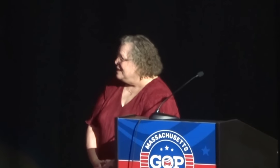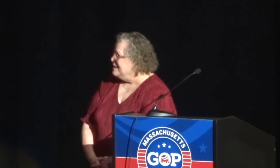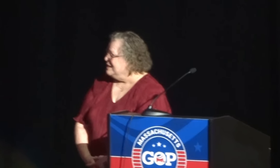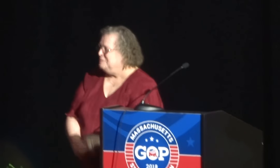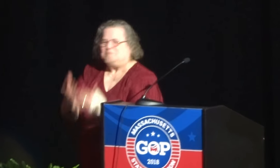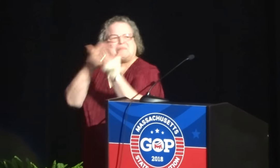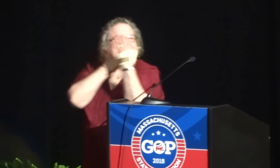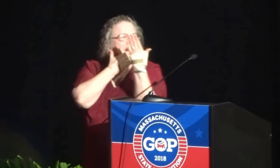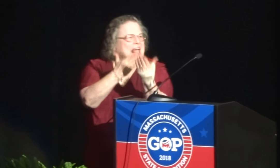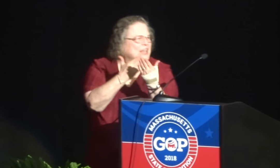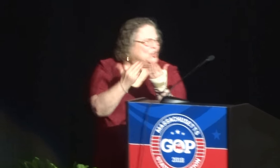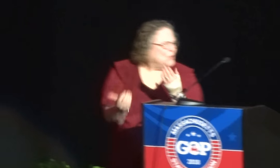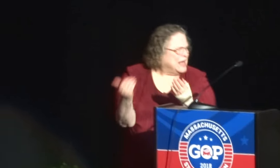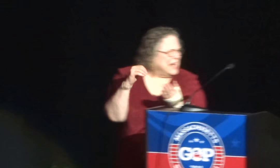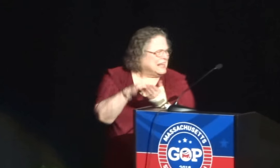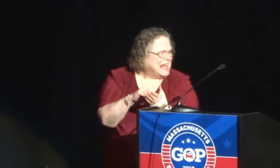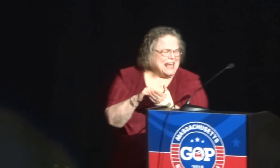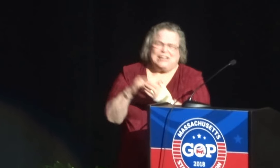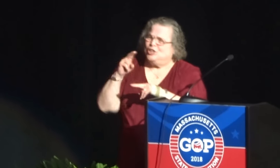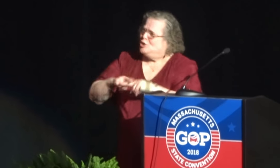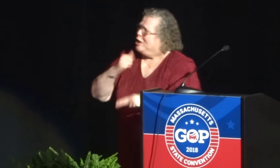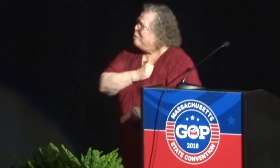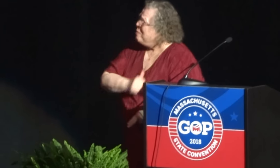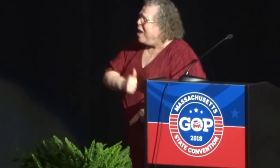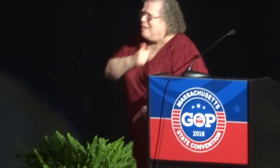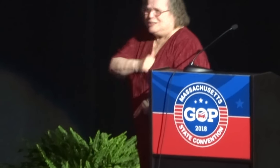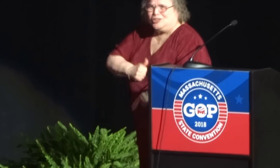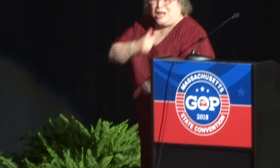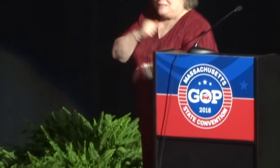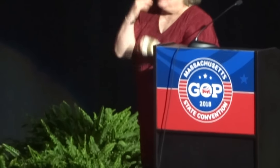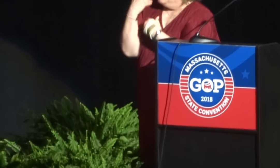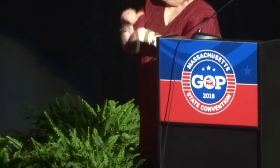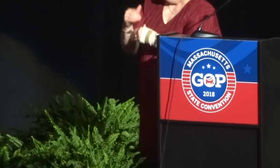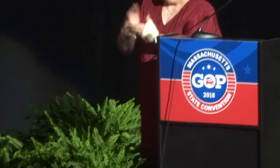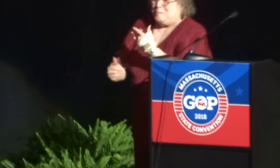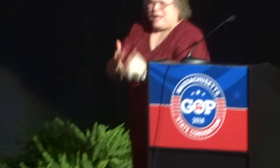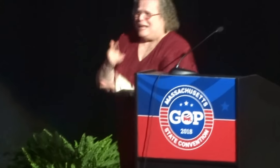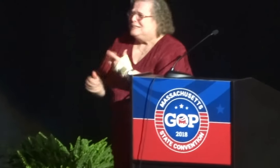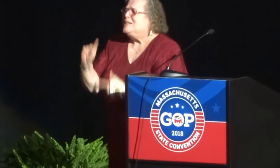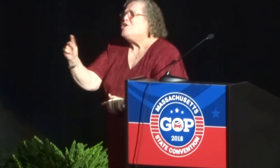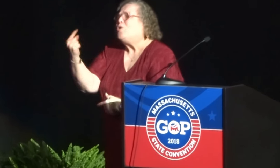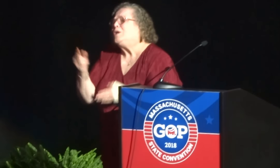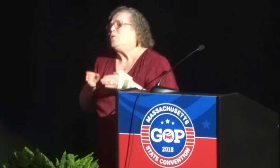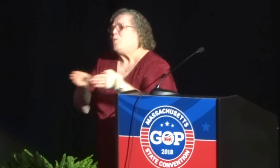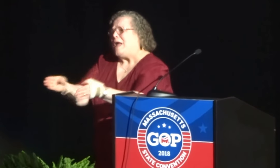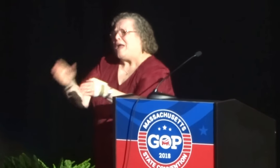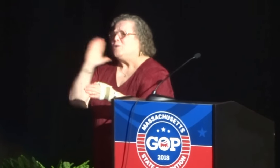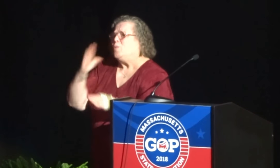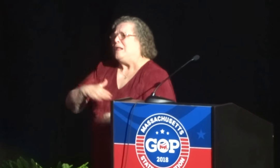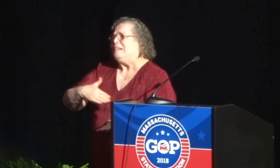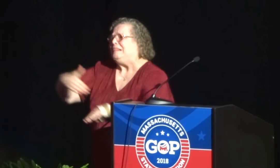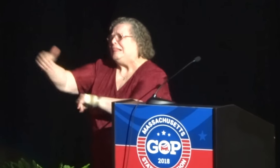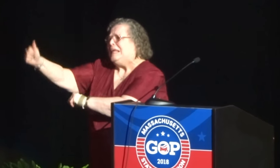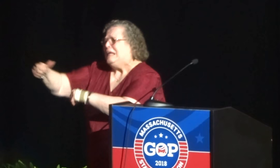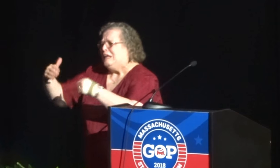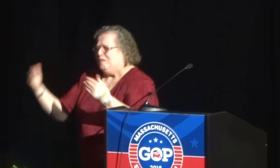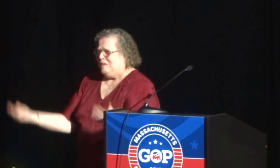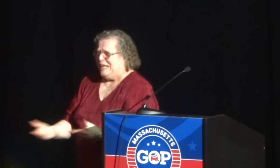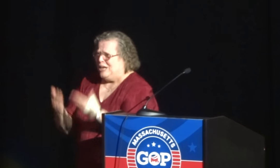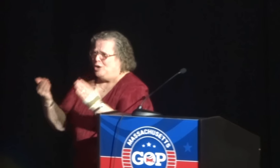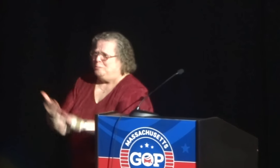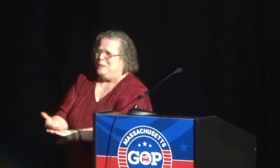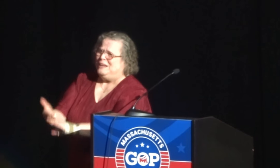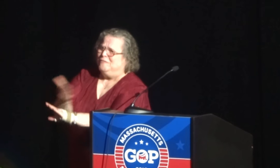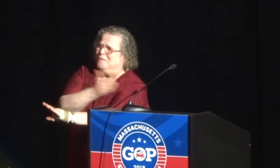Senator. Thank you very much. And again, the chair apologizes for limiting debate, but it is the only way that we will leave this convention center